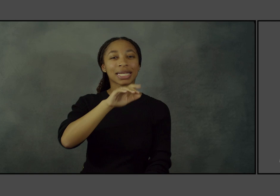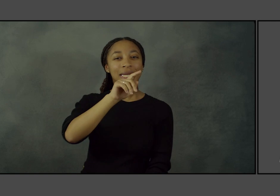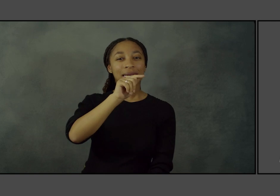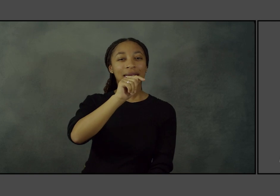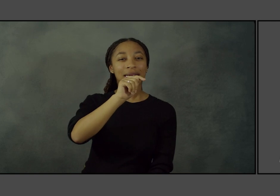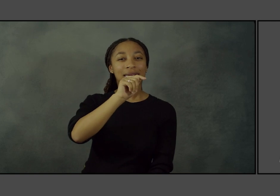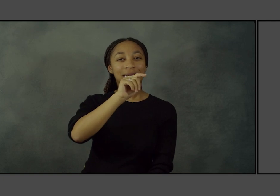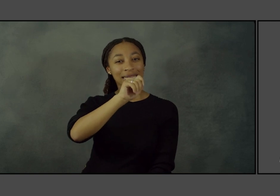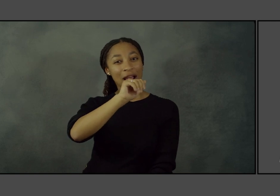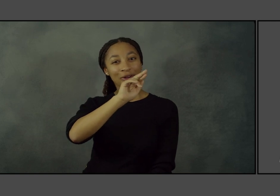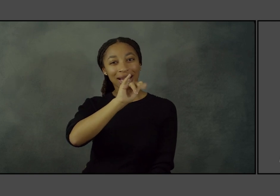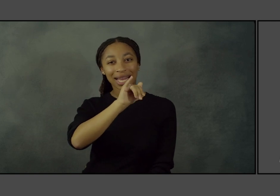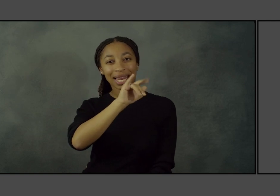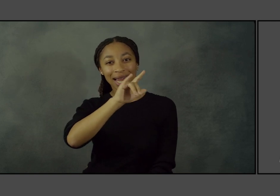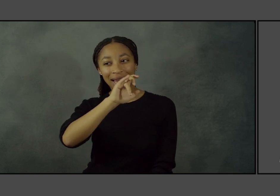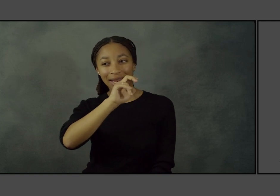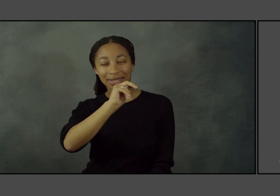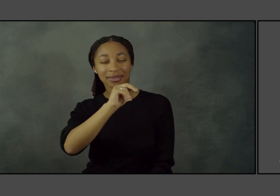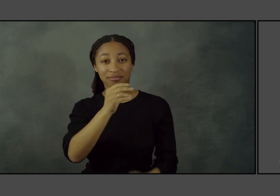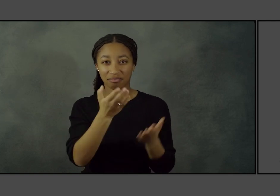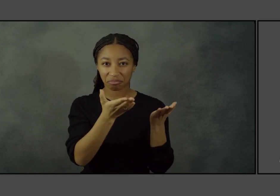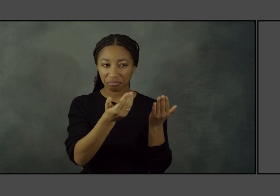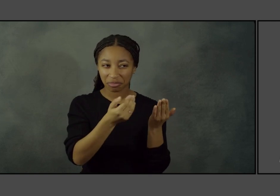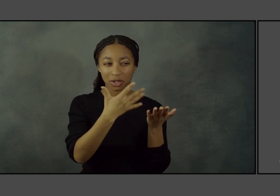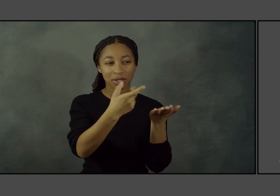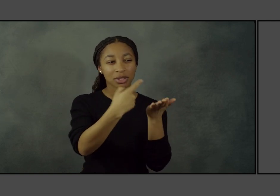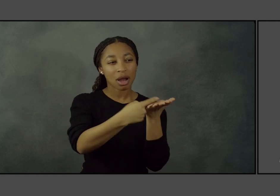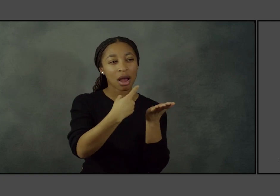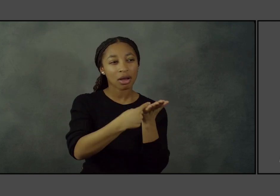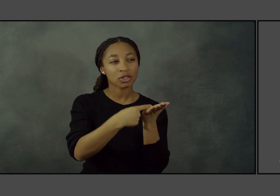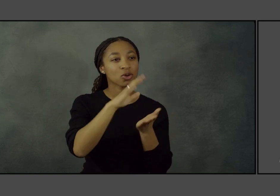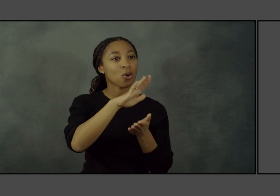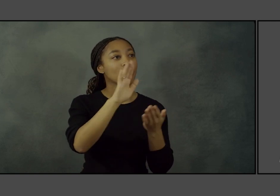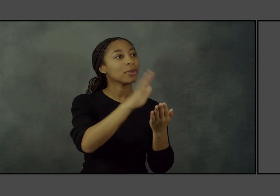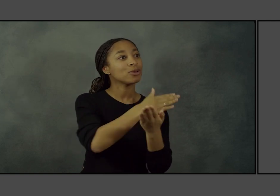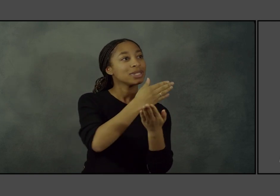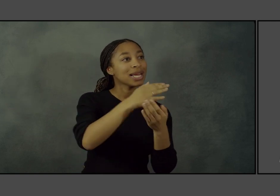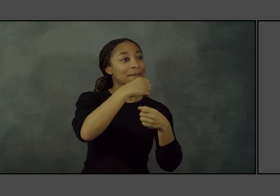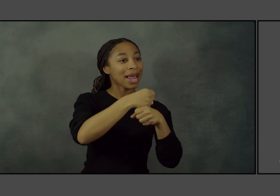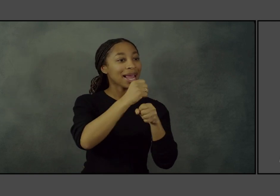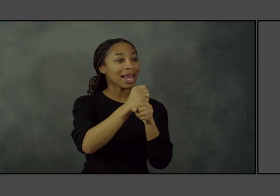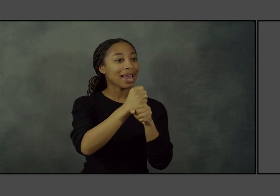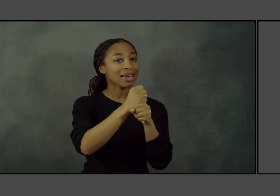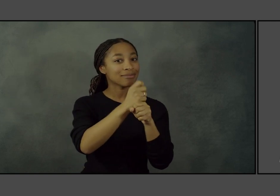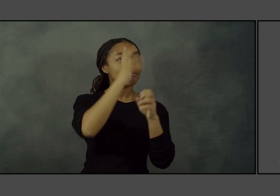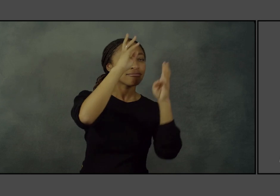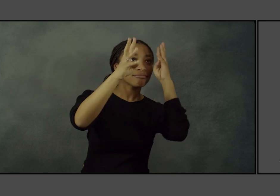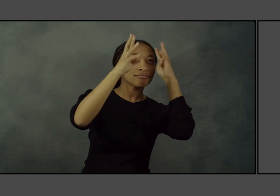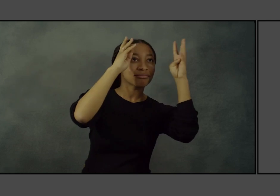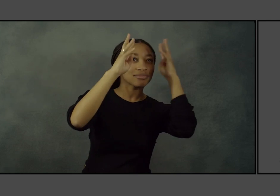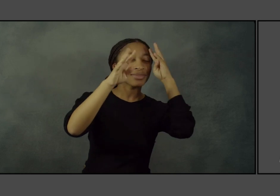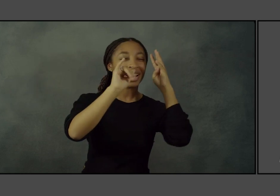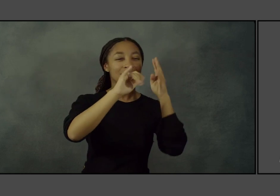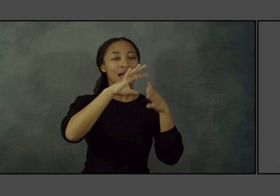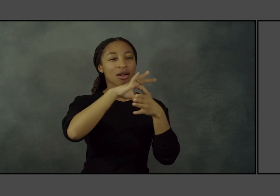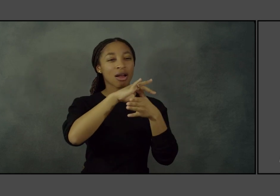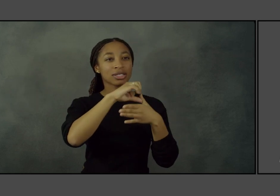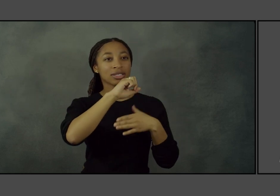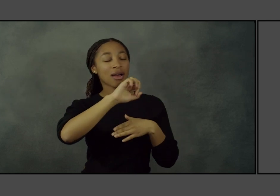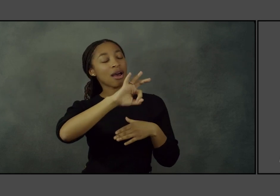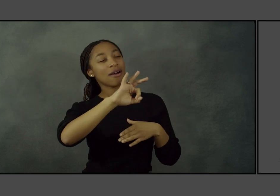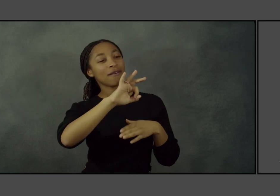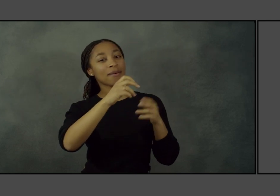about how you think about your music making in the context of place and movement.